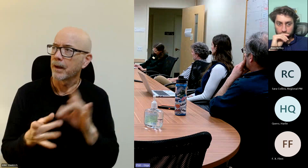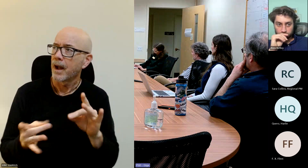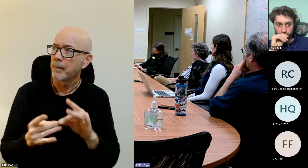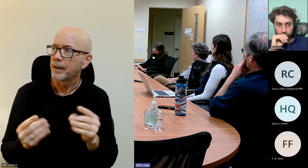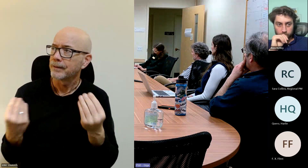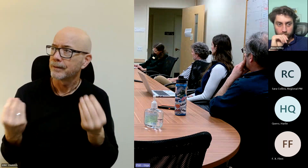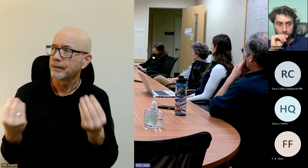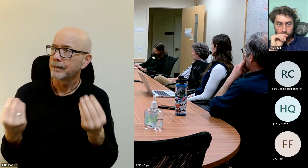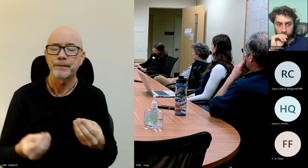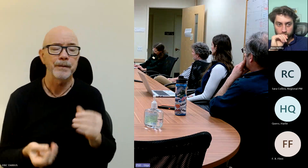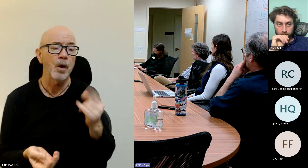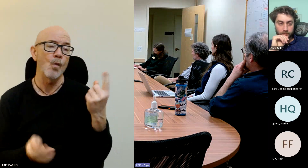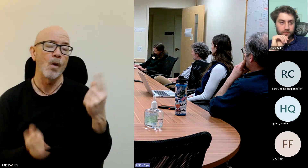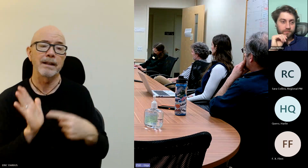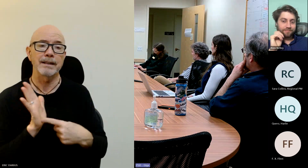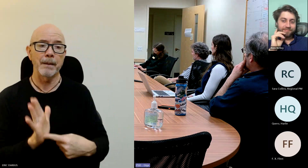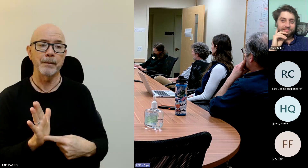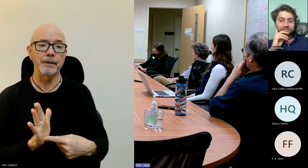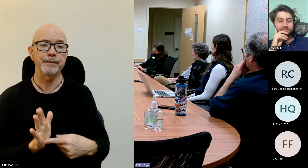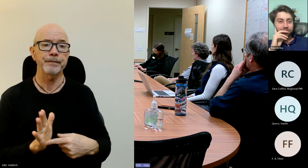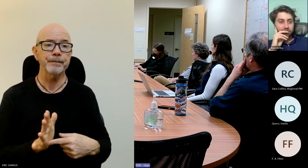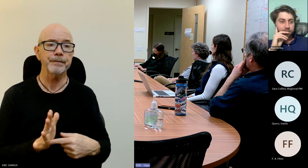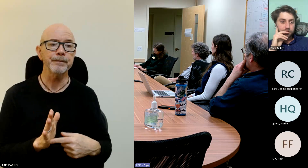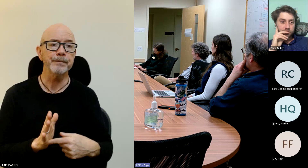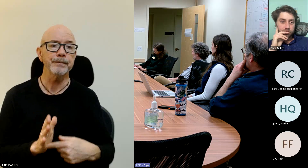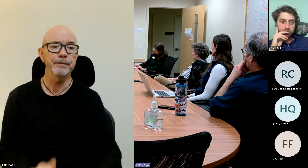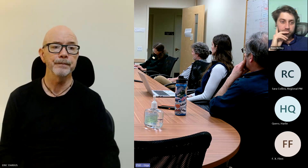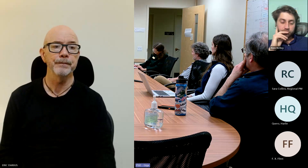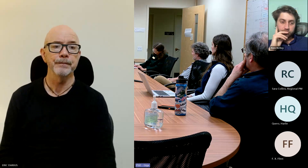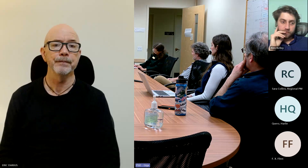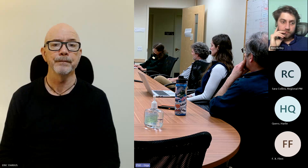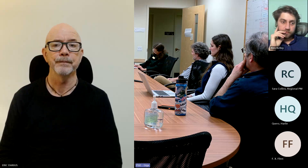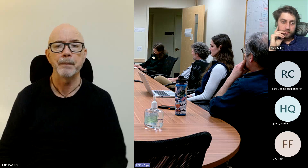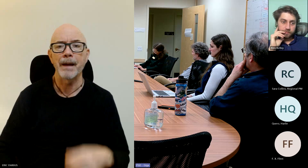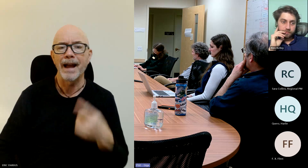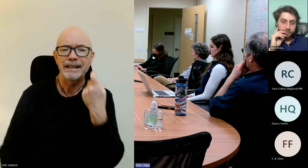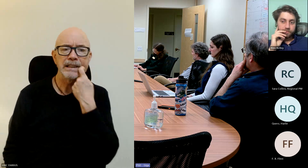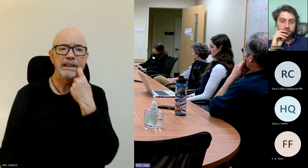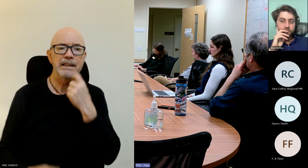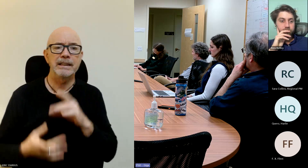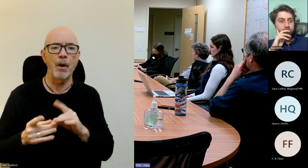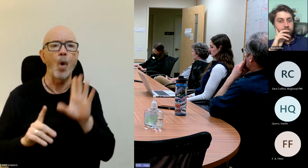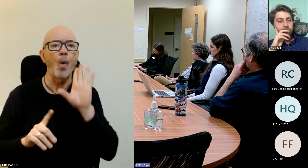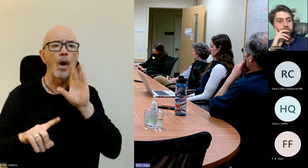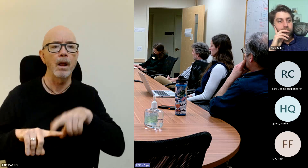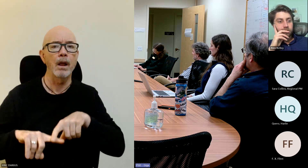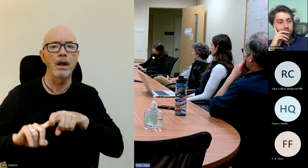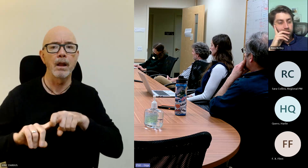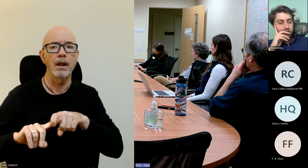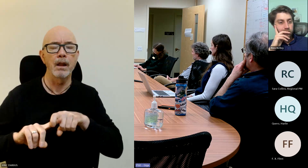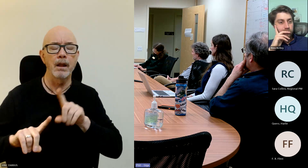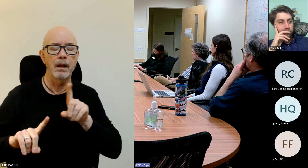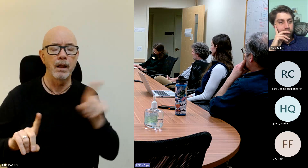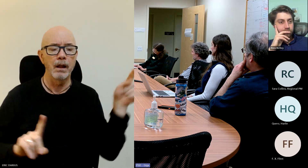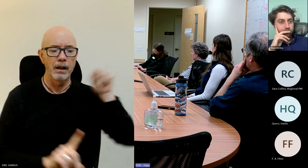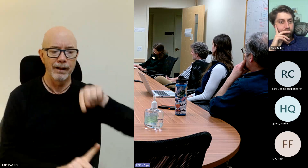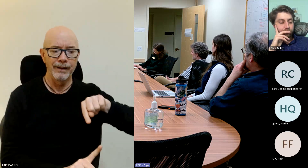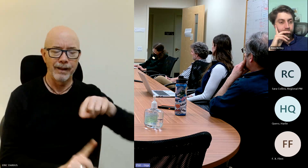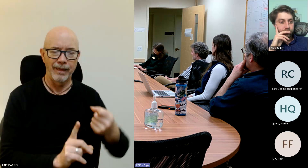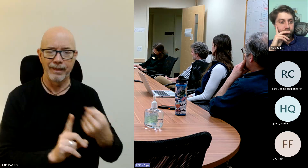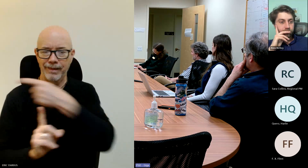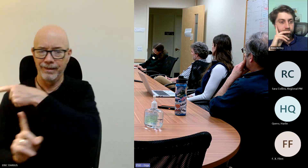That's just one example, right? I've raised at my last comment. Oh, I'm going to pause for a second. The transcription that